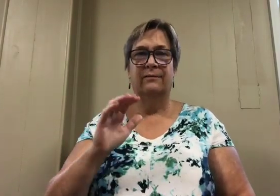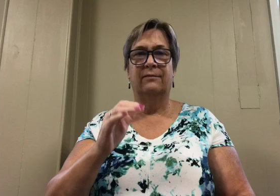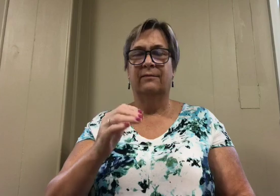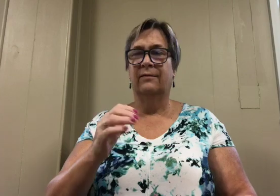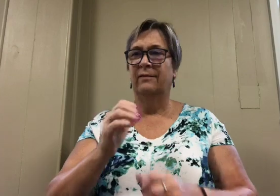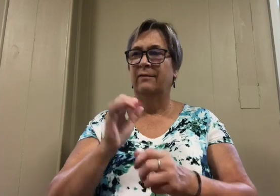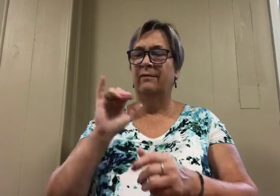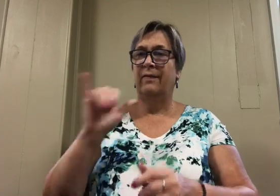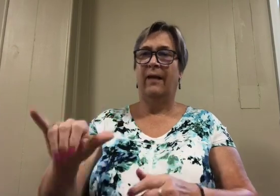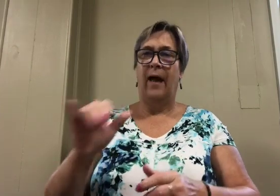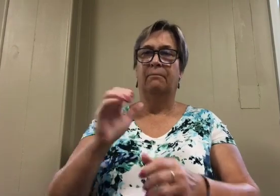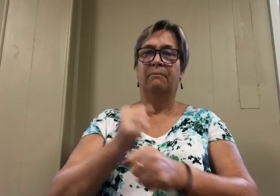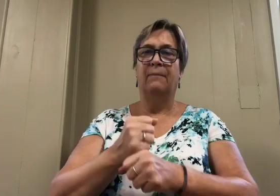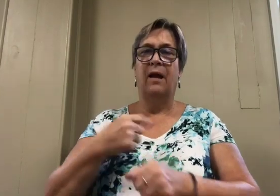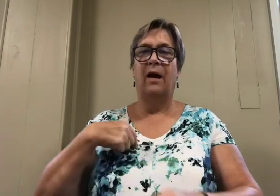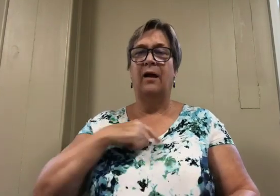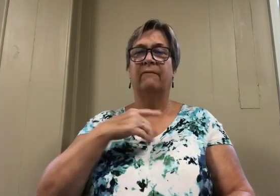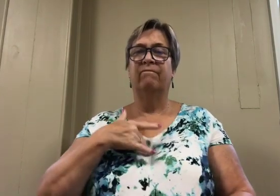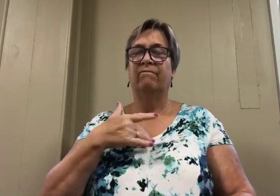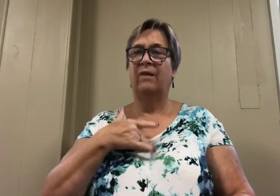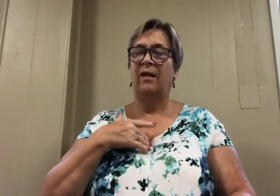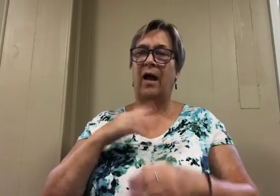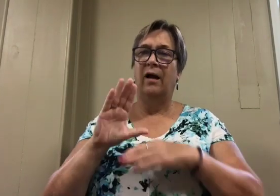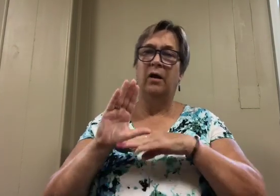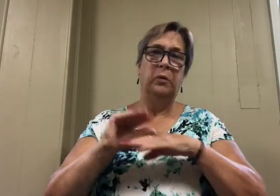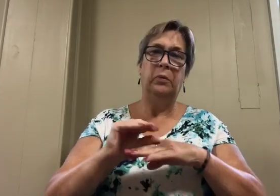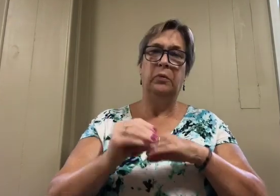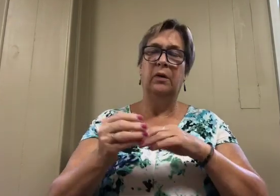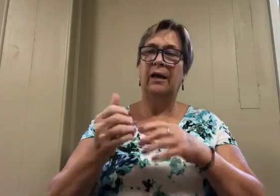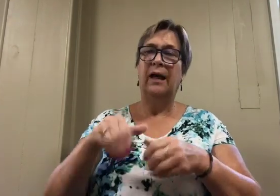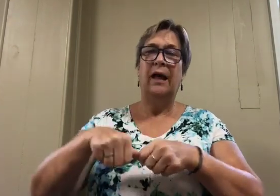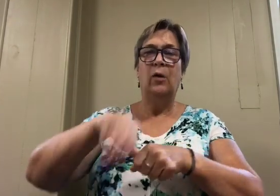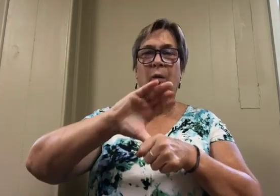a gross misconception, which makes us